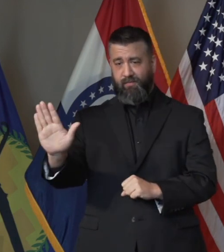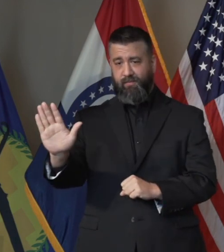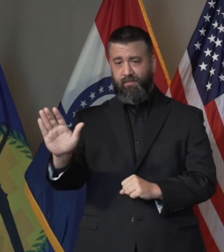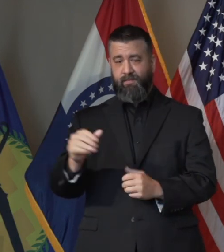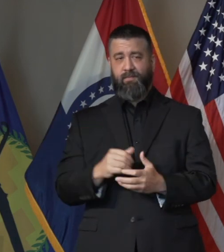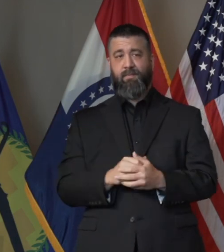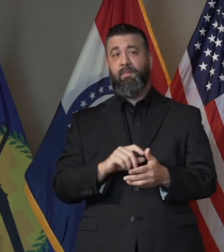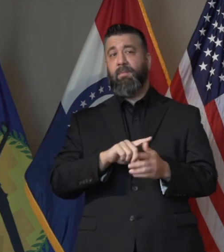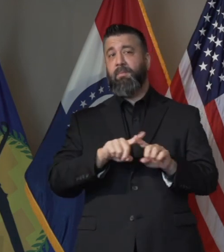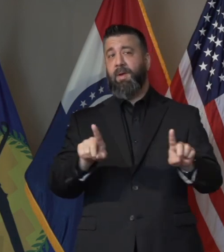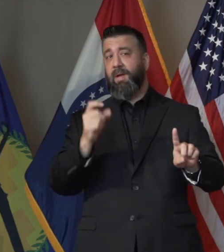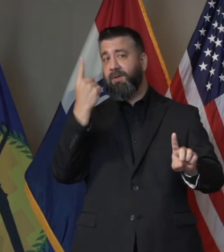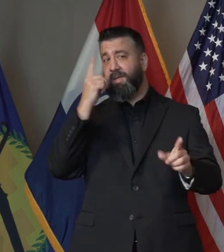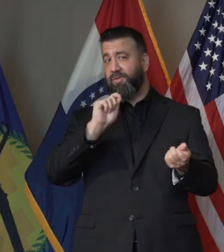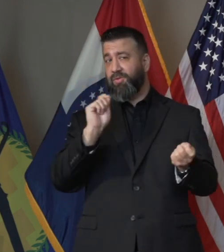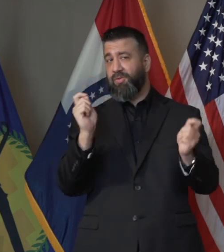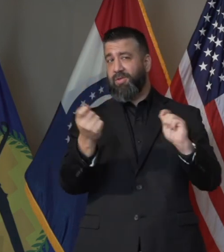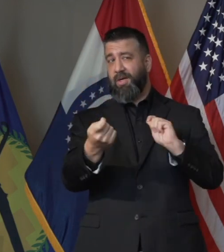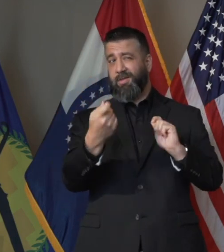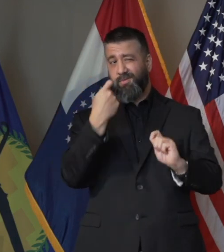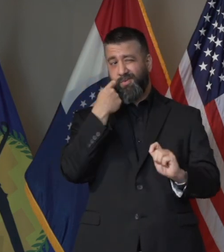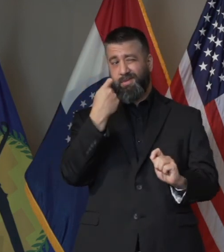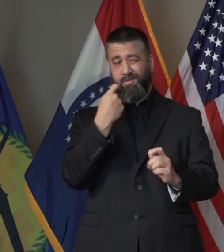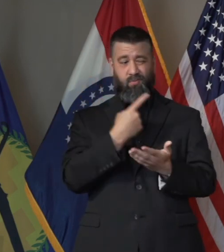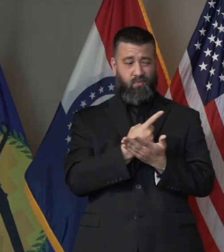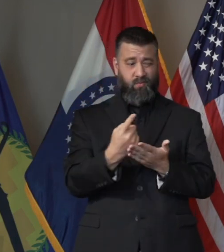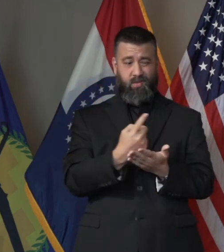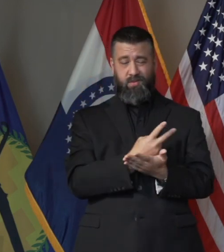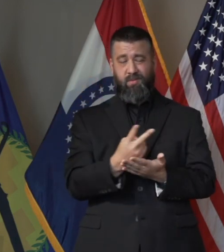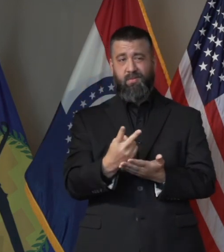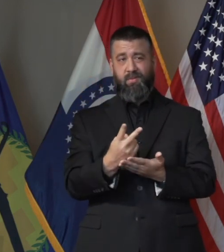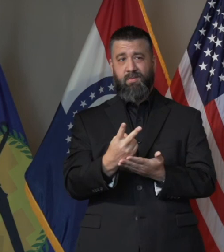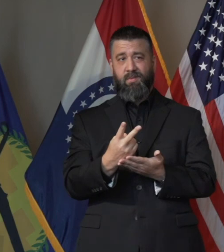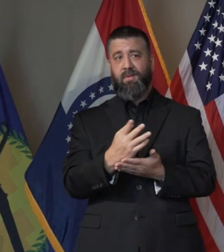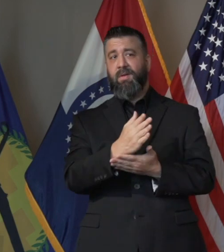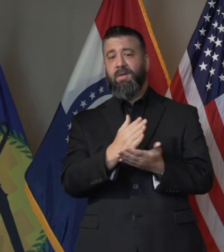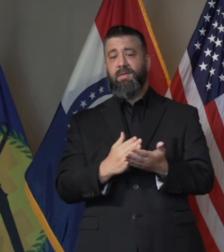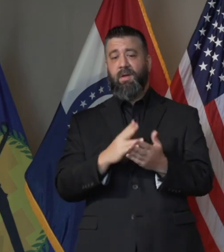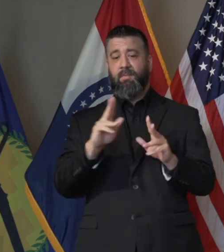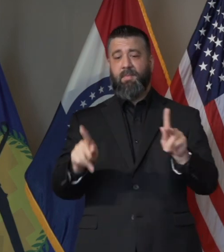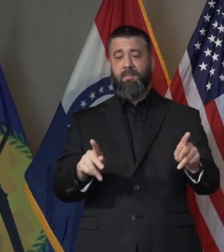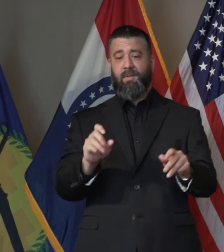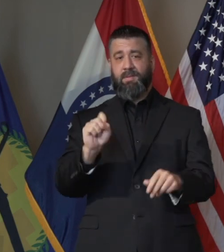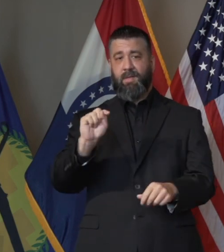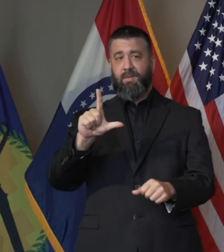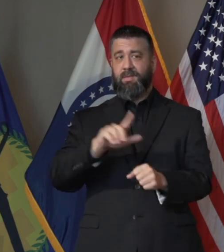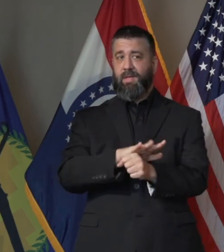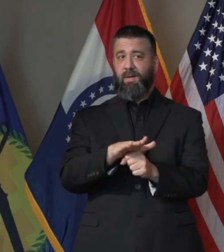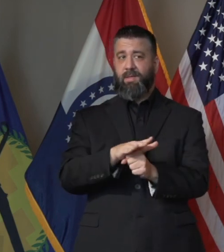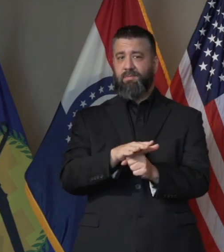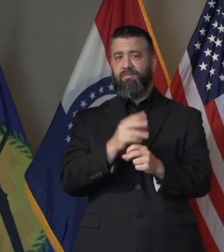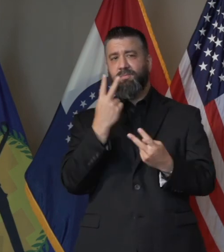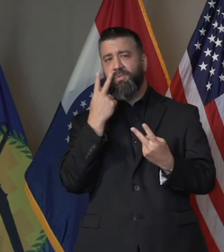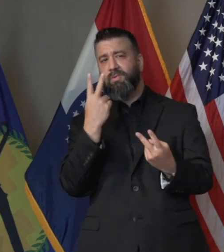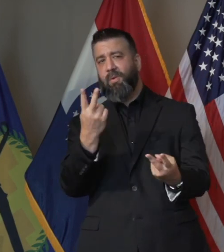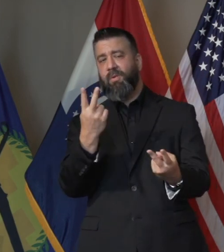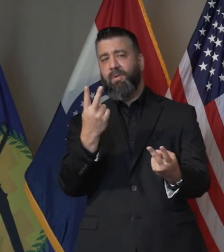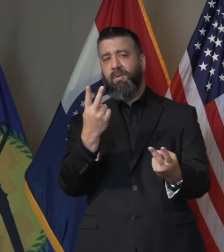What has changed over the past few weeks, as some people in St. Louis County saw that there was